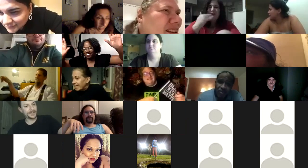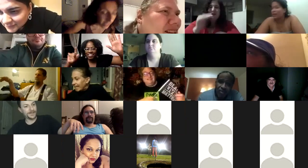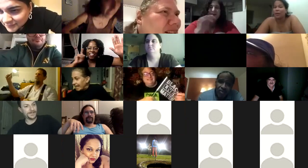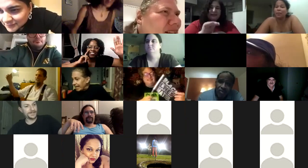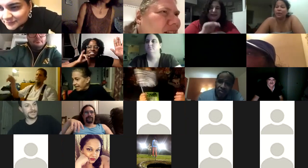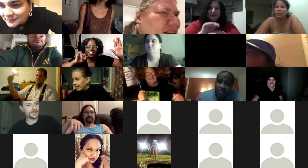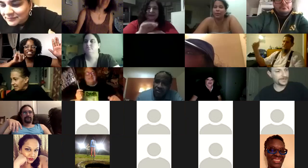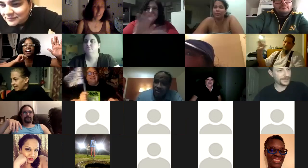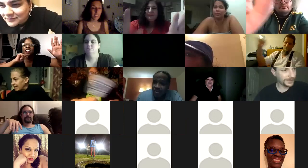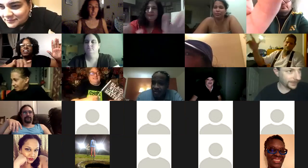Click.